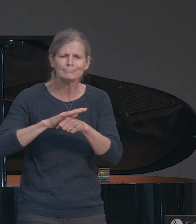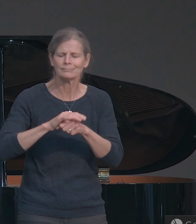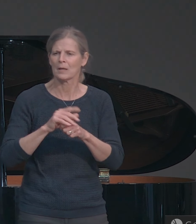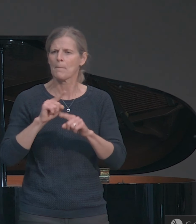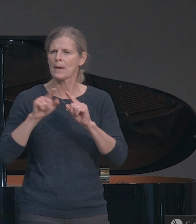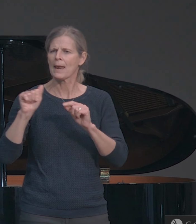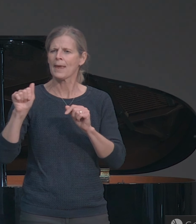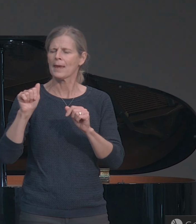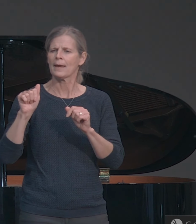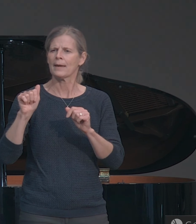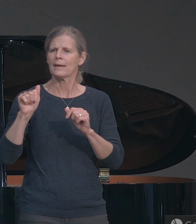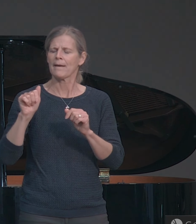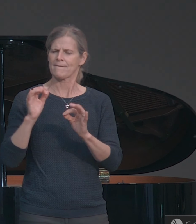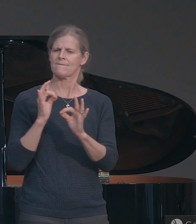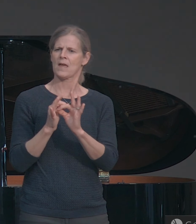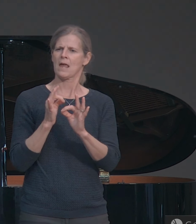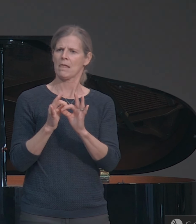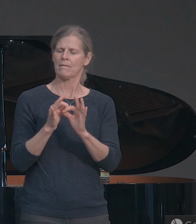promise keeper.